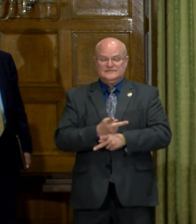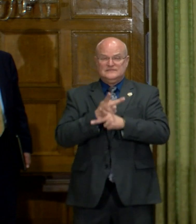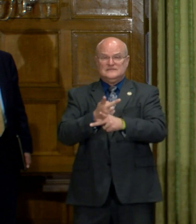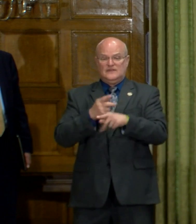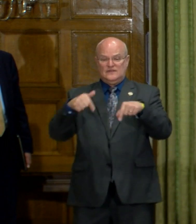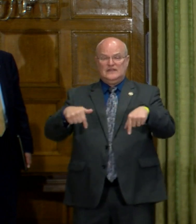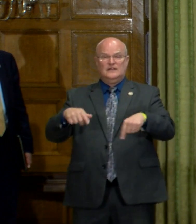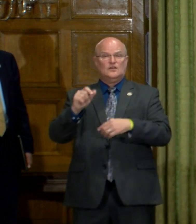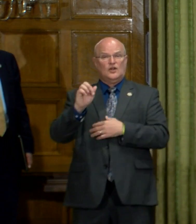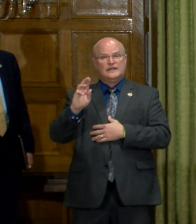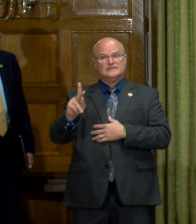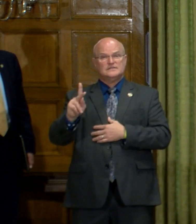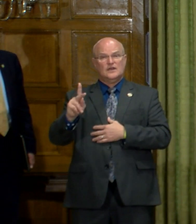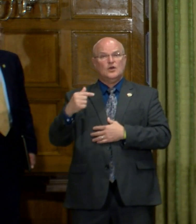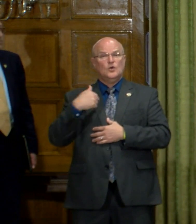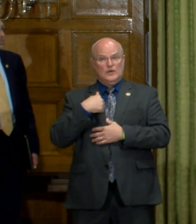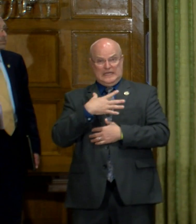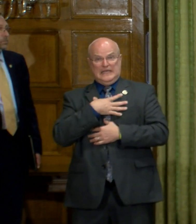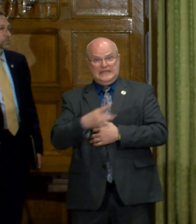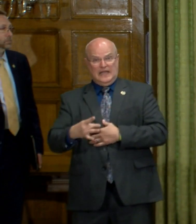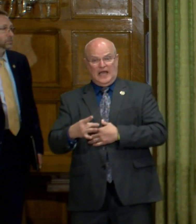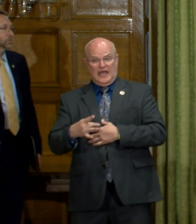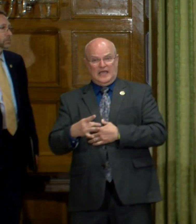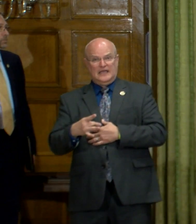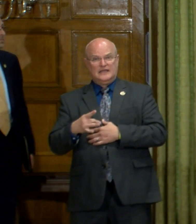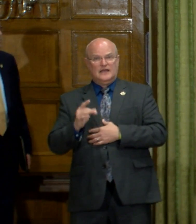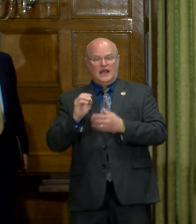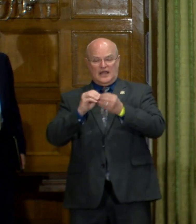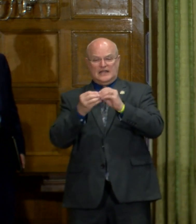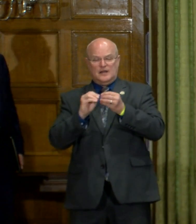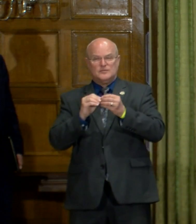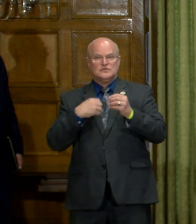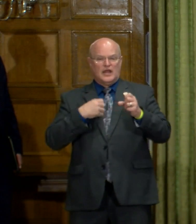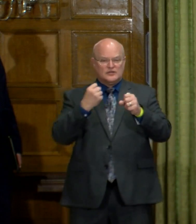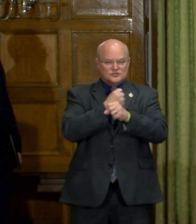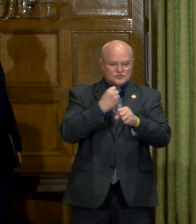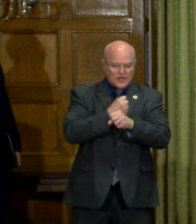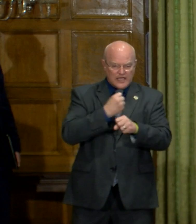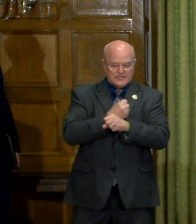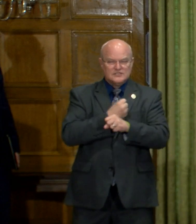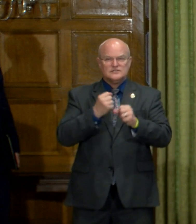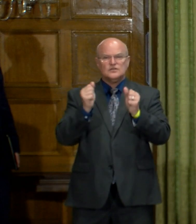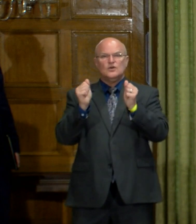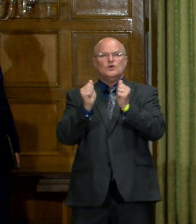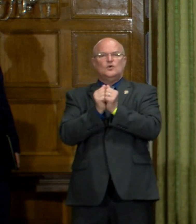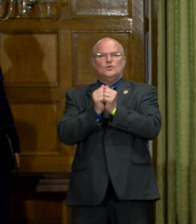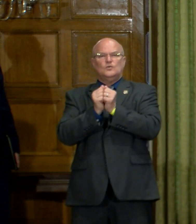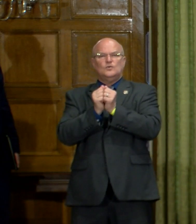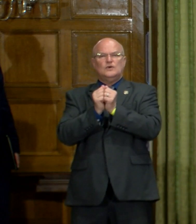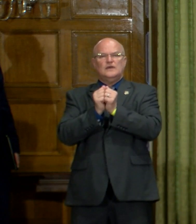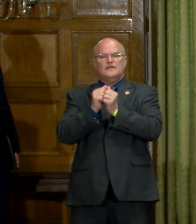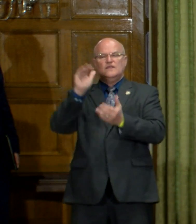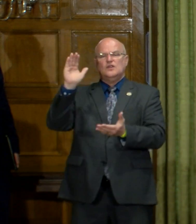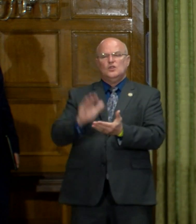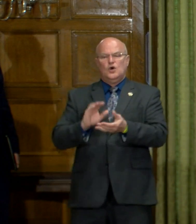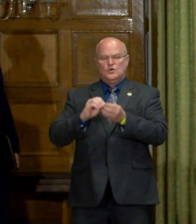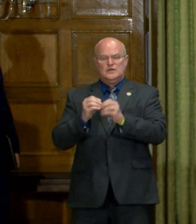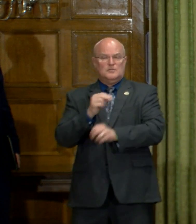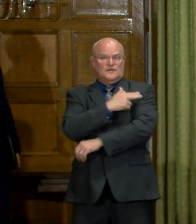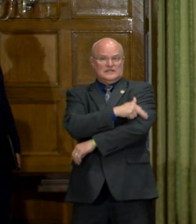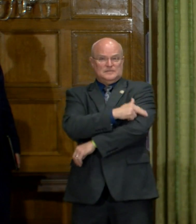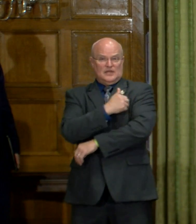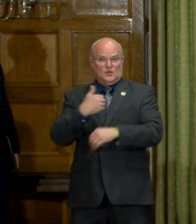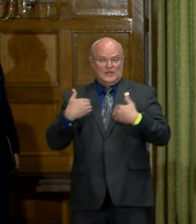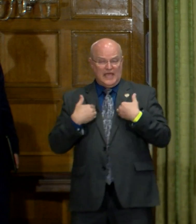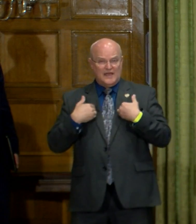cautious in Arkansas. We like where we are with our strategy, with the low number of